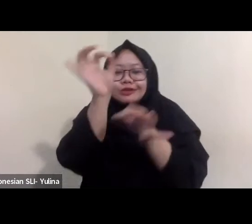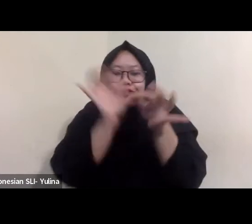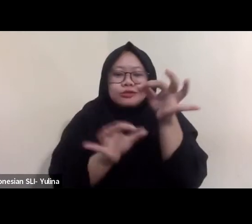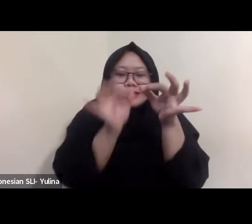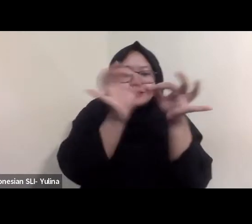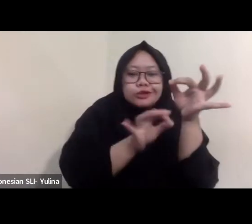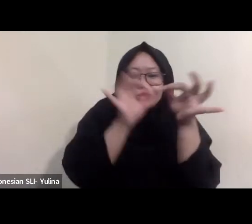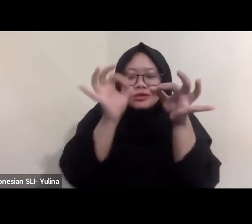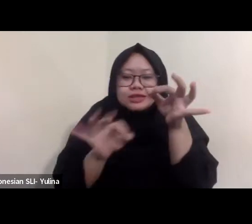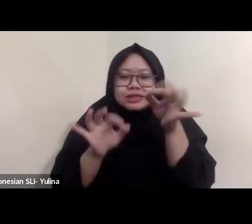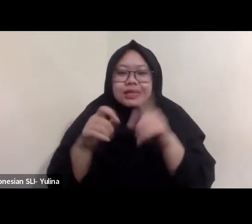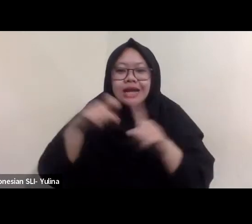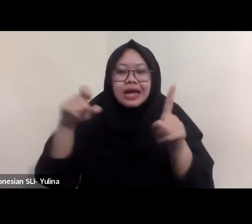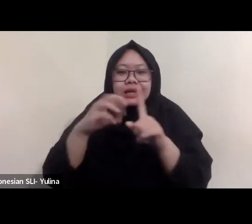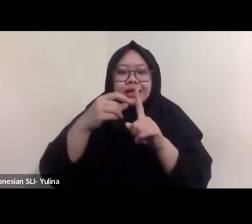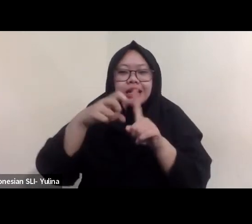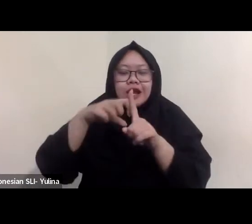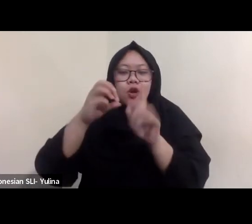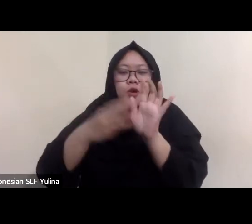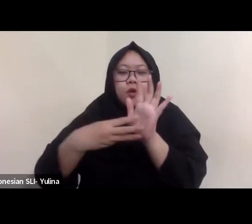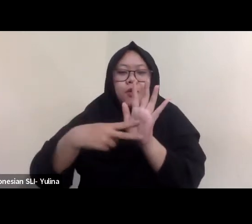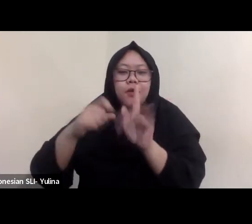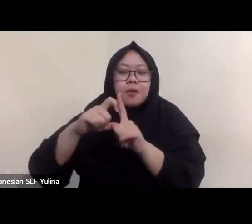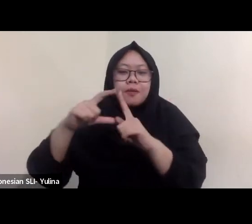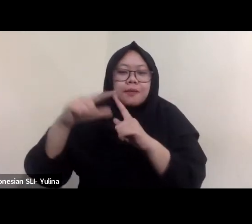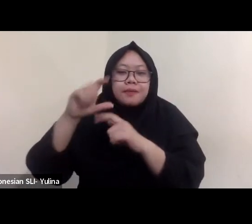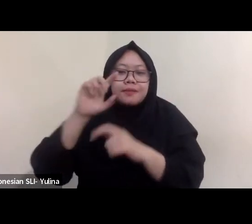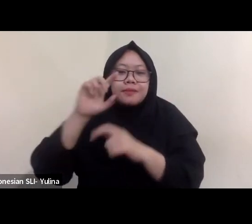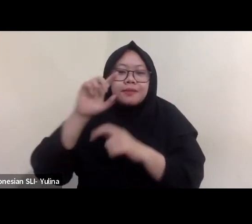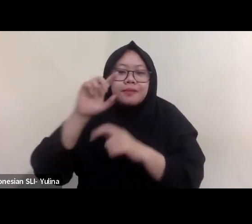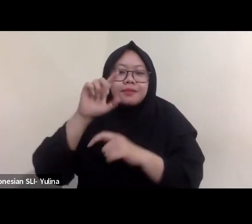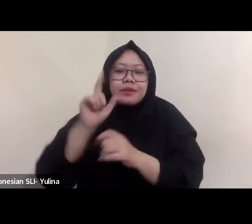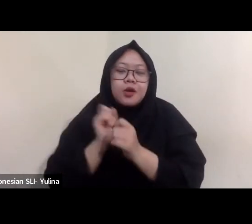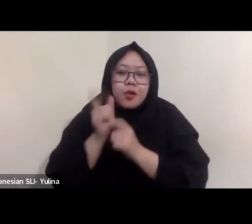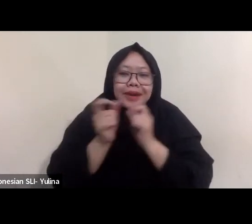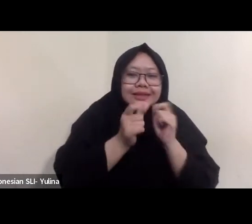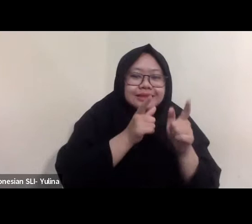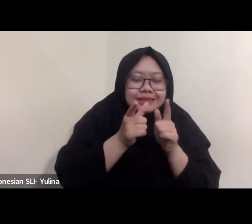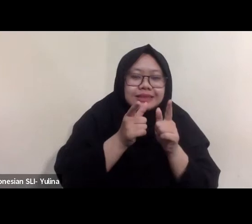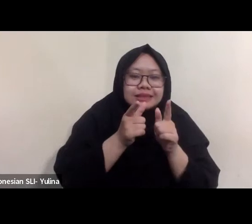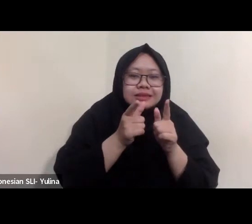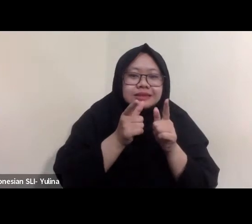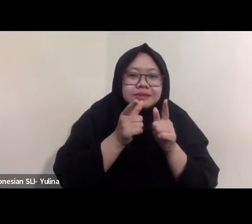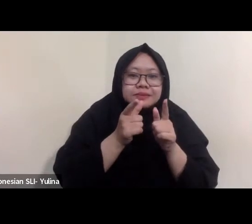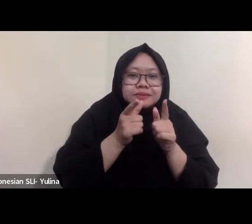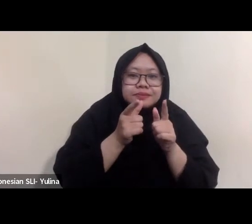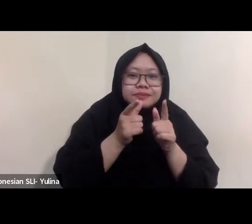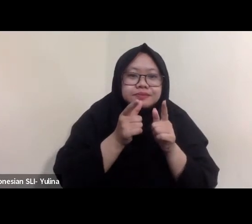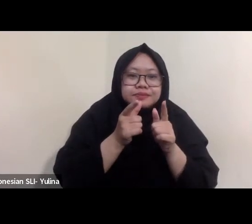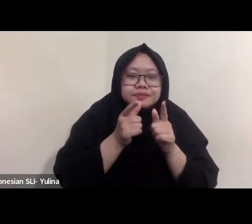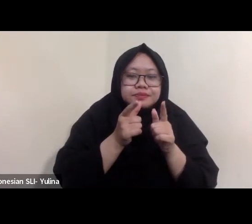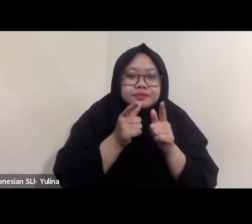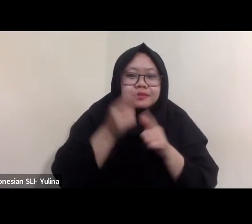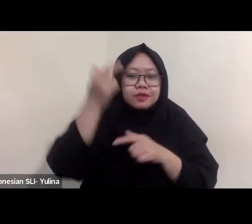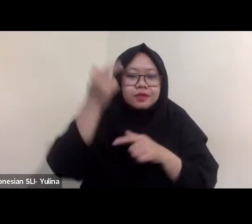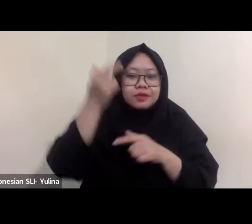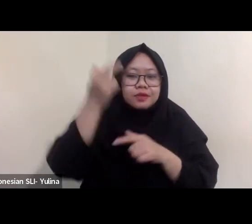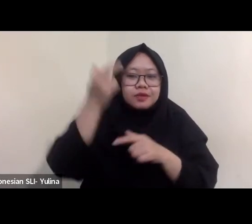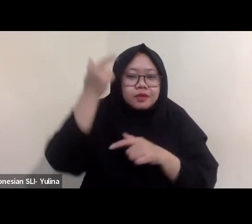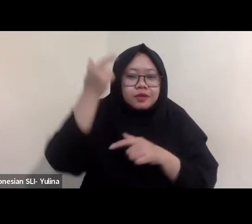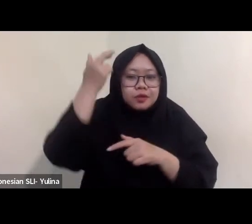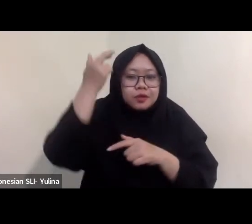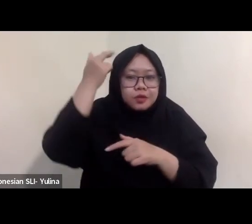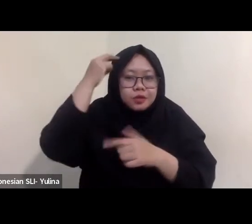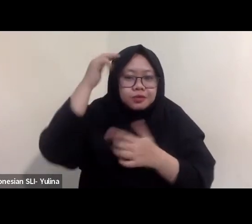policy in the C20 Indonesia policy paper. a series of global webinars related to the